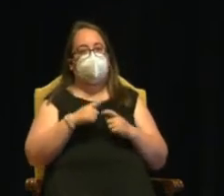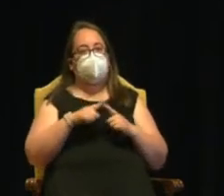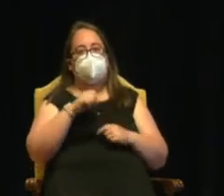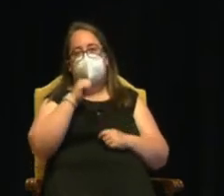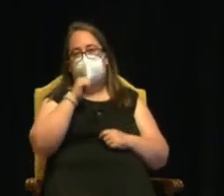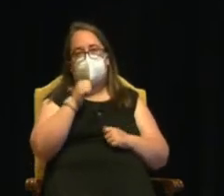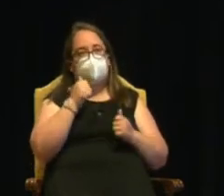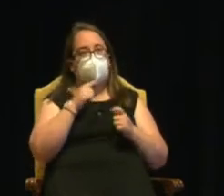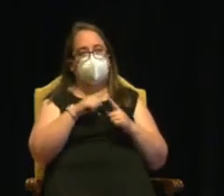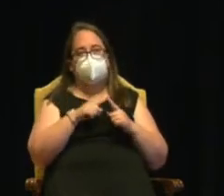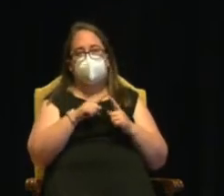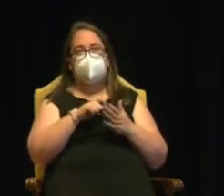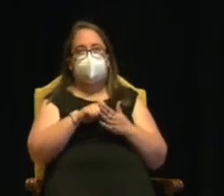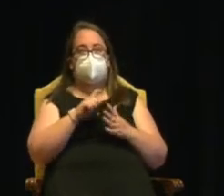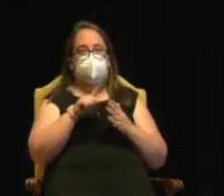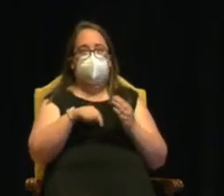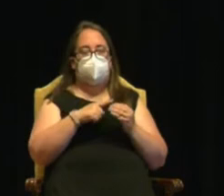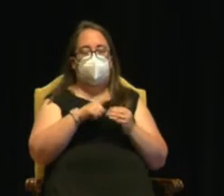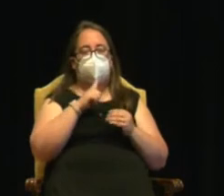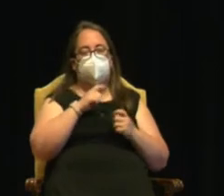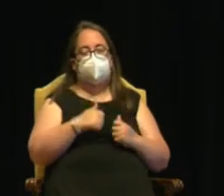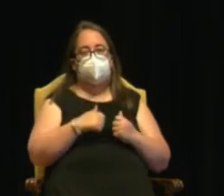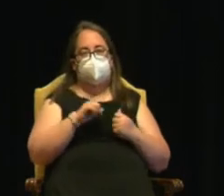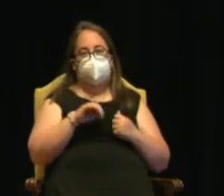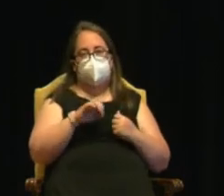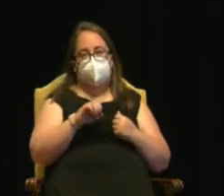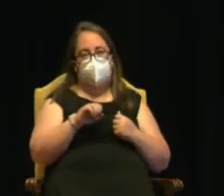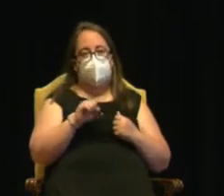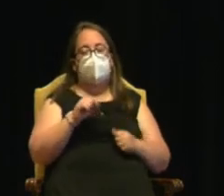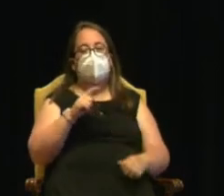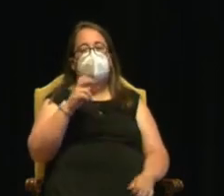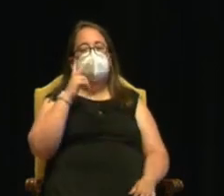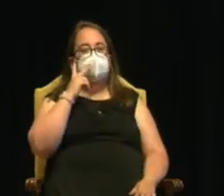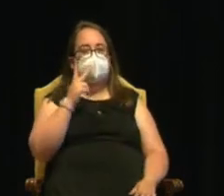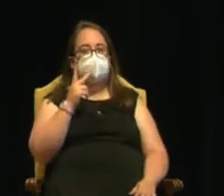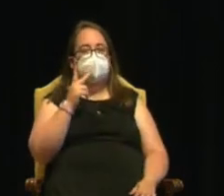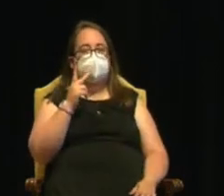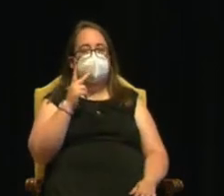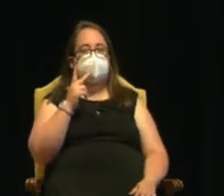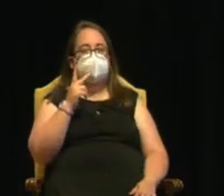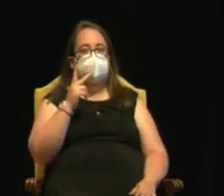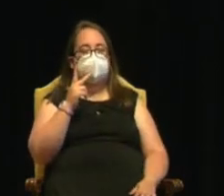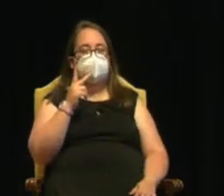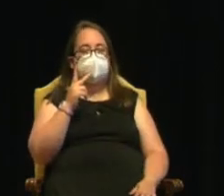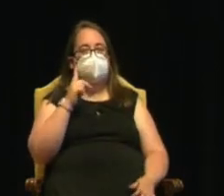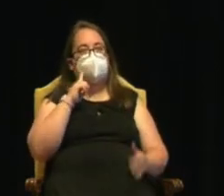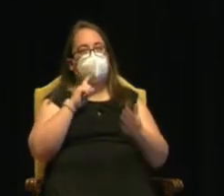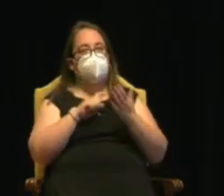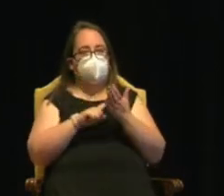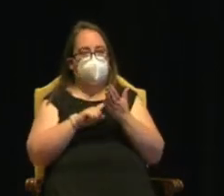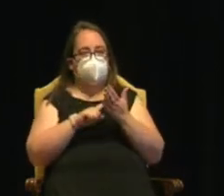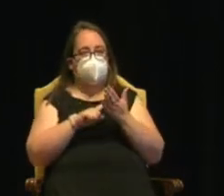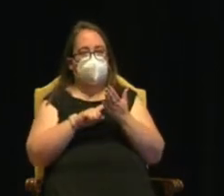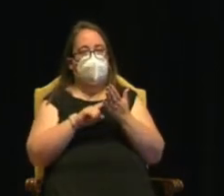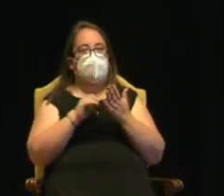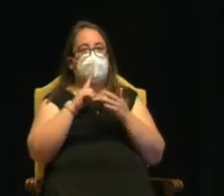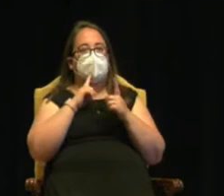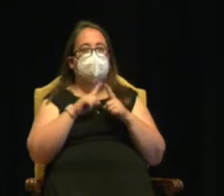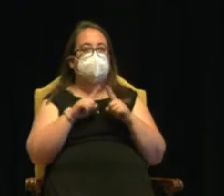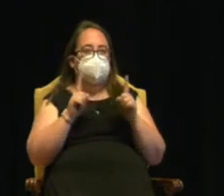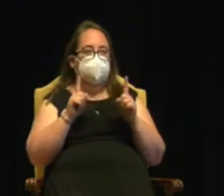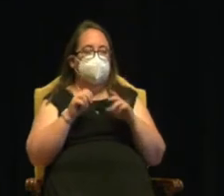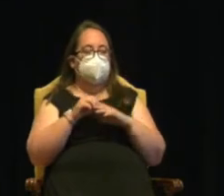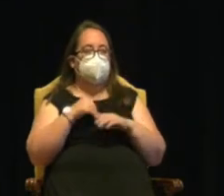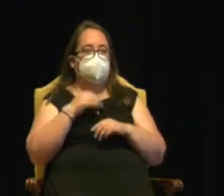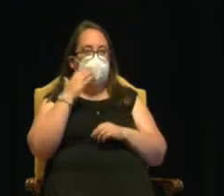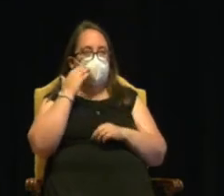actually trying to write about the real life cases. Mm-hmm. You can see, we have to acknowledge that that is a distinction in my head